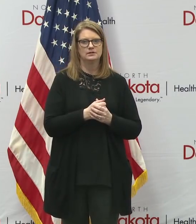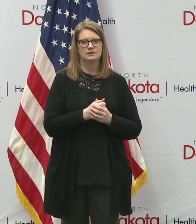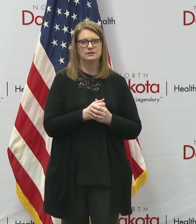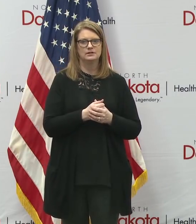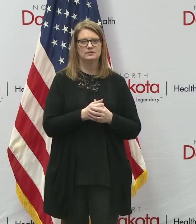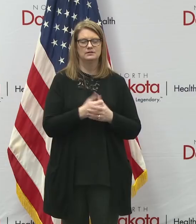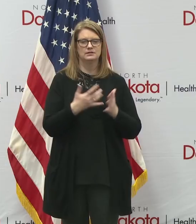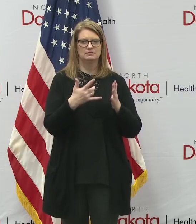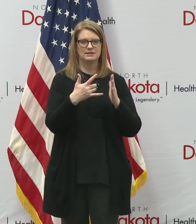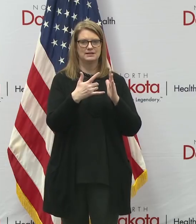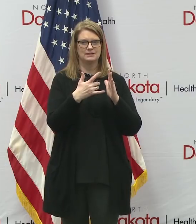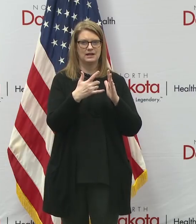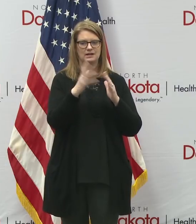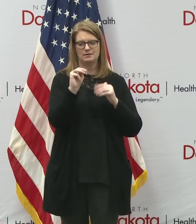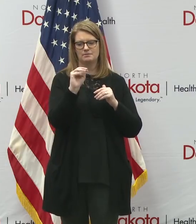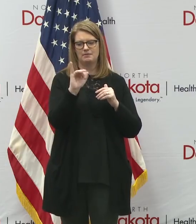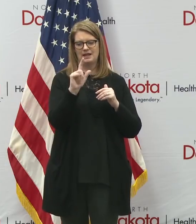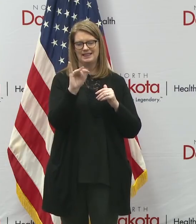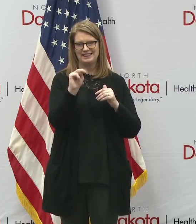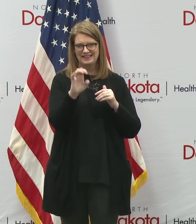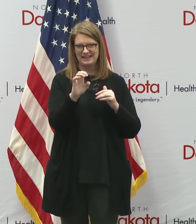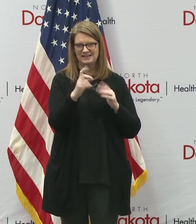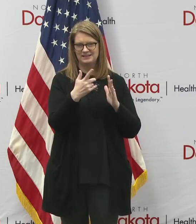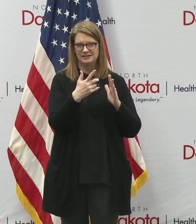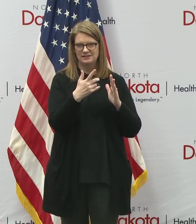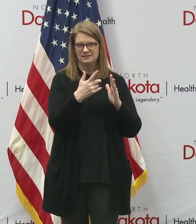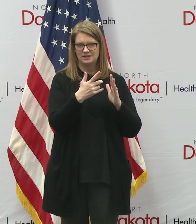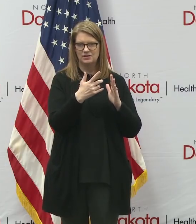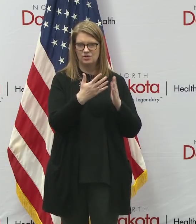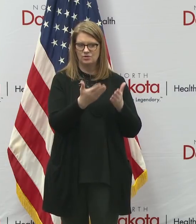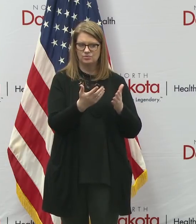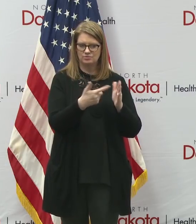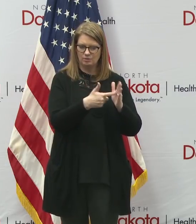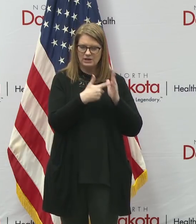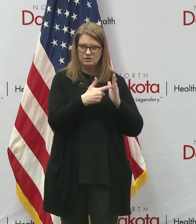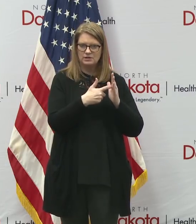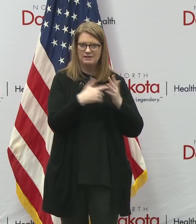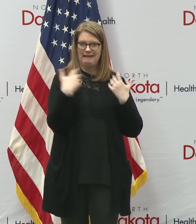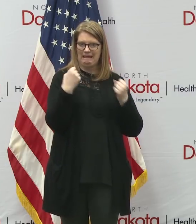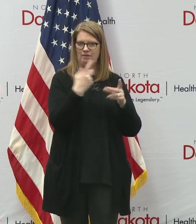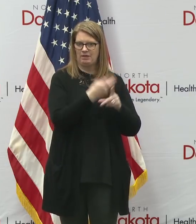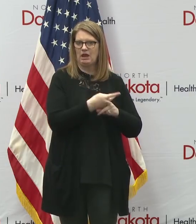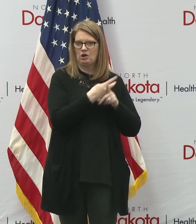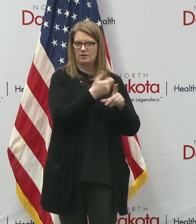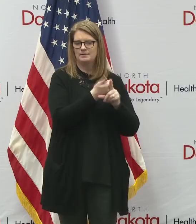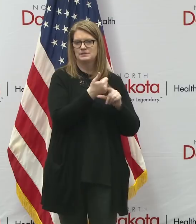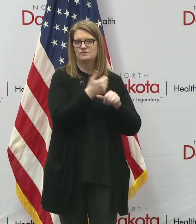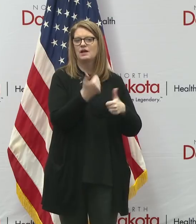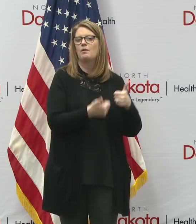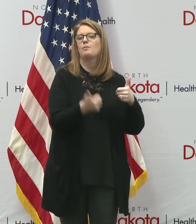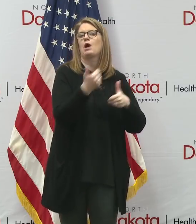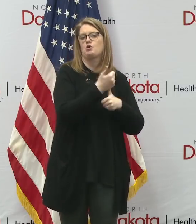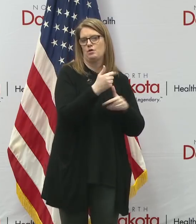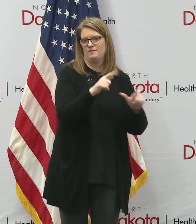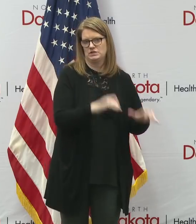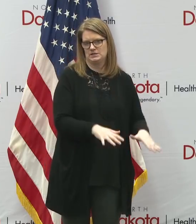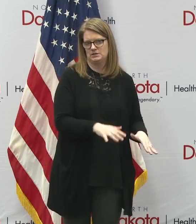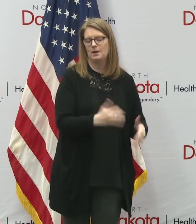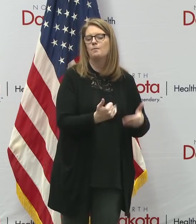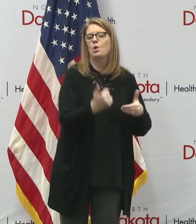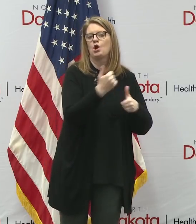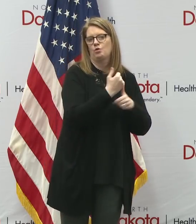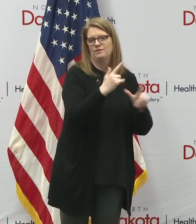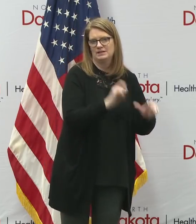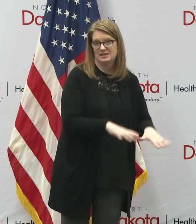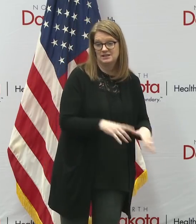that Mylynn offered earlier, healthcare workers are among those who are priority for getting tests. And while we're in this position of